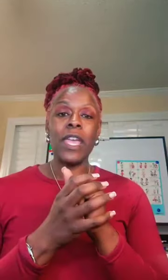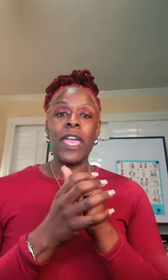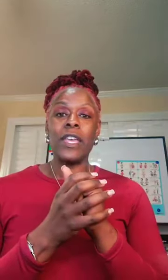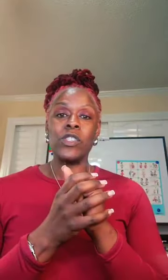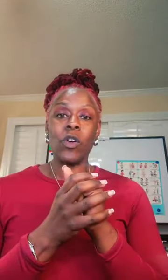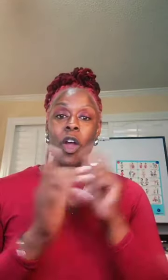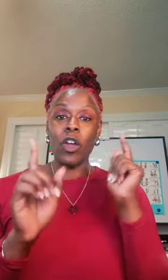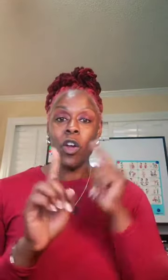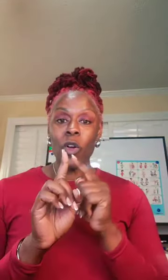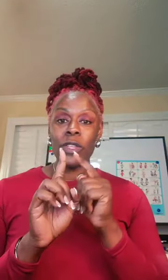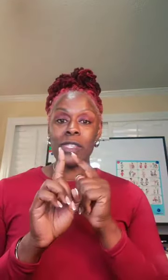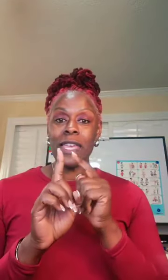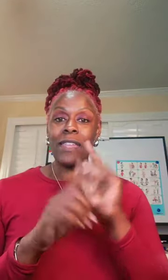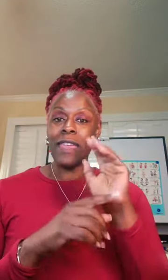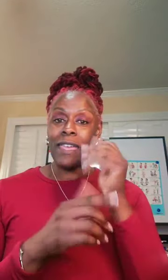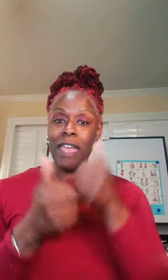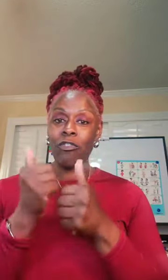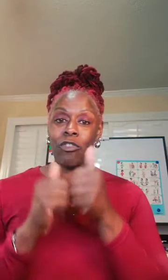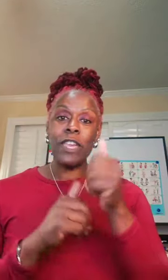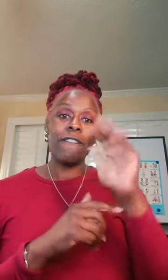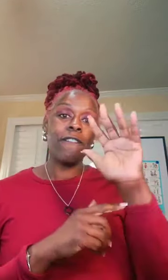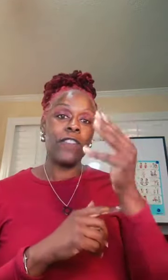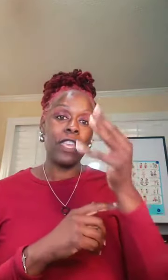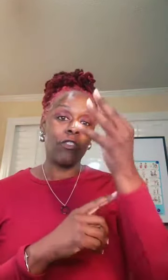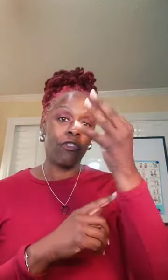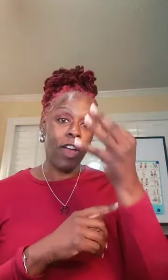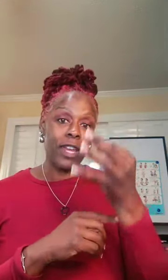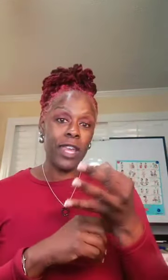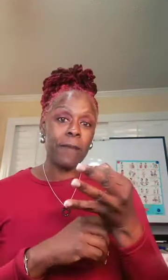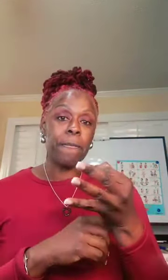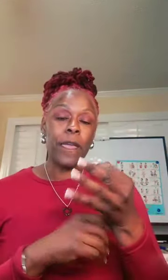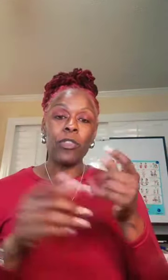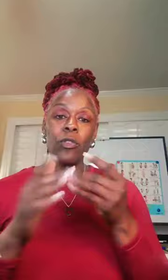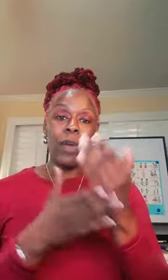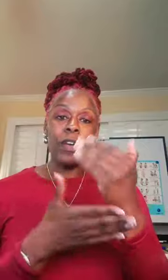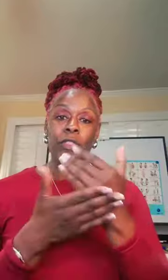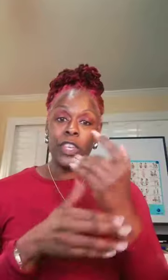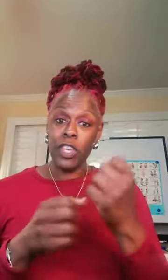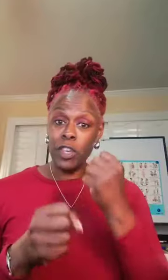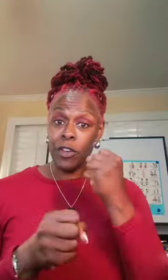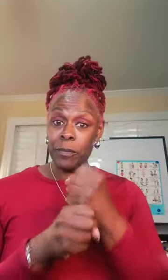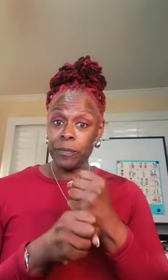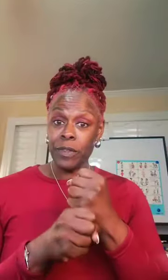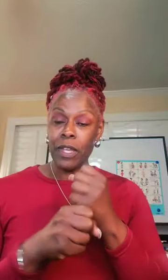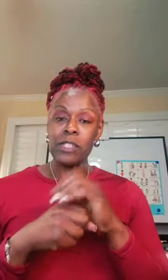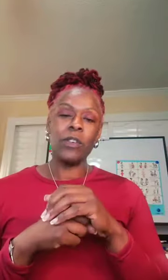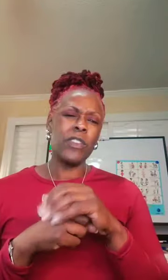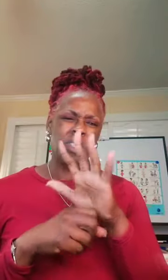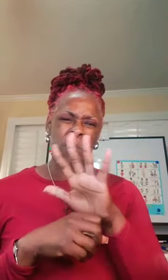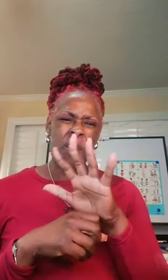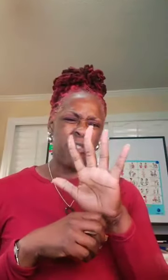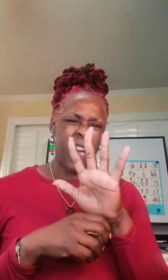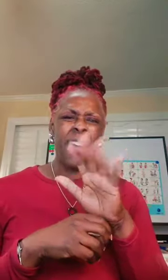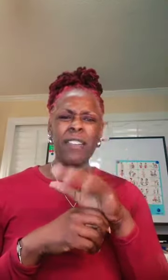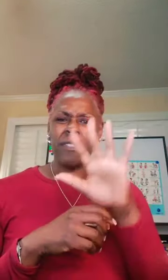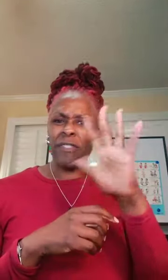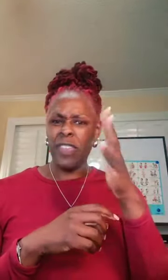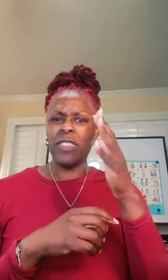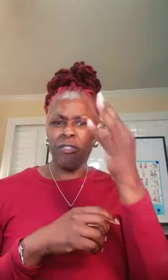And so our goal is that like every 5th Friday throughout the year. And so there's around 5 5th